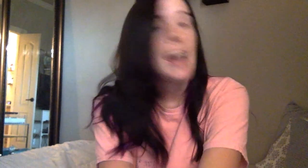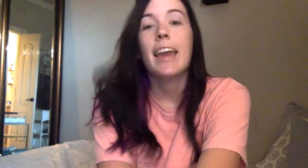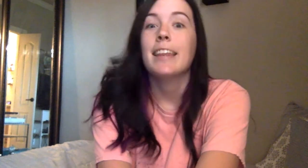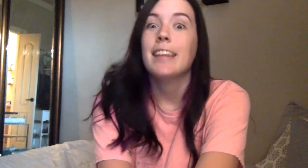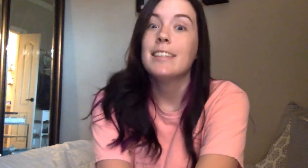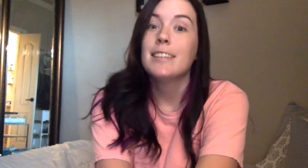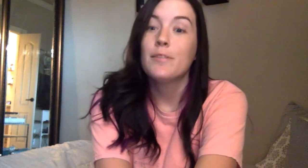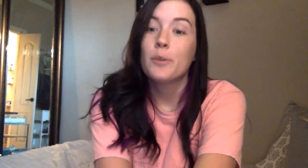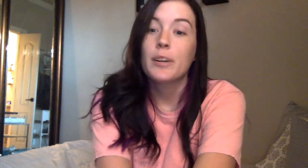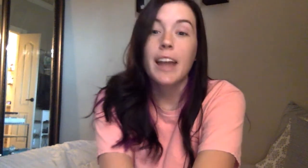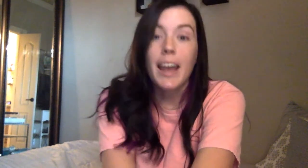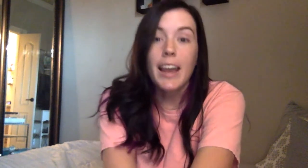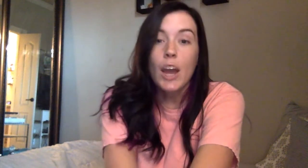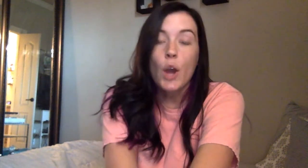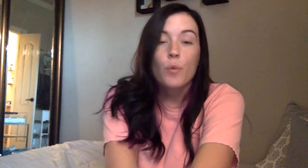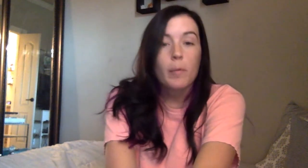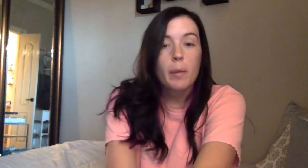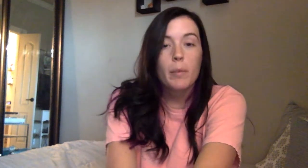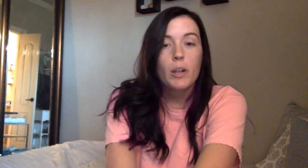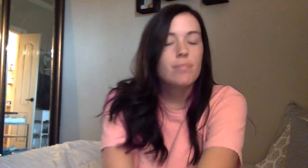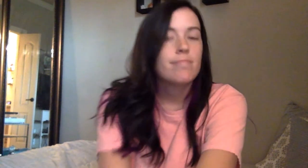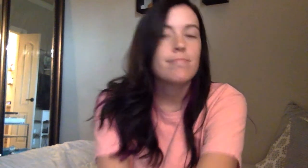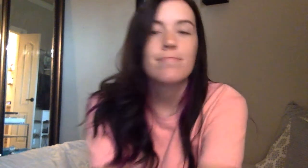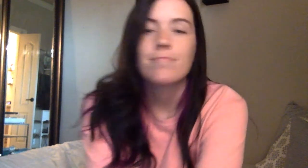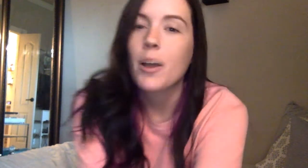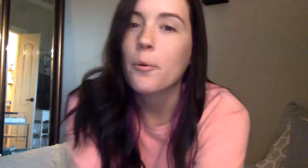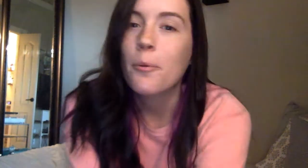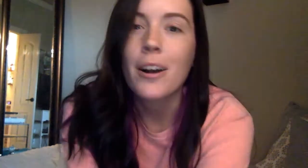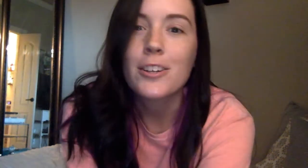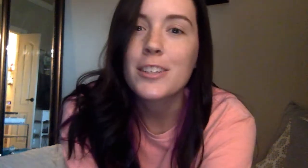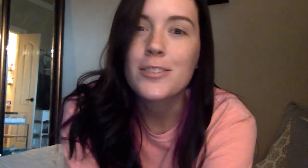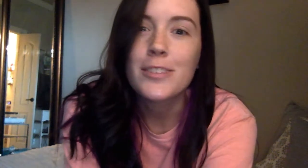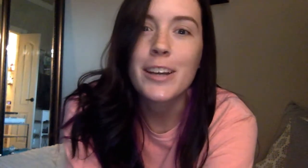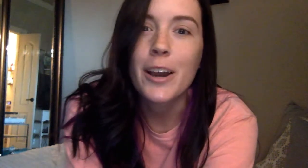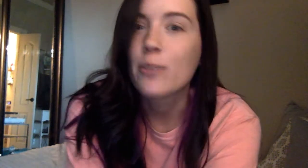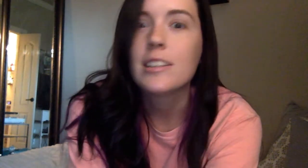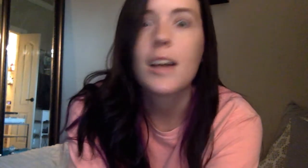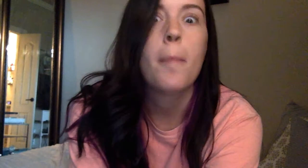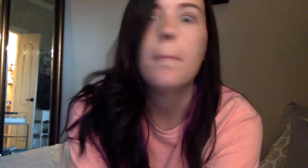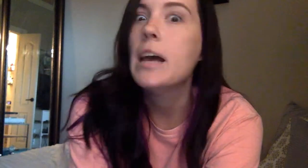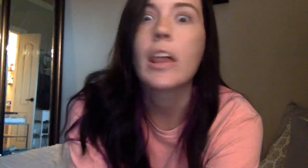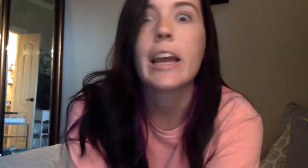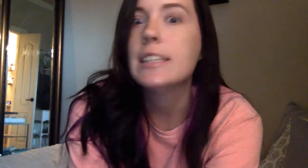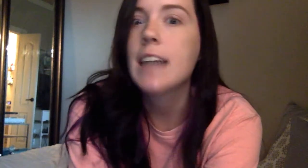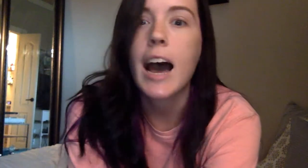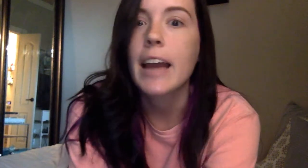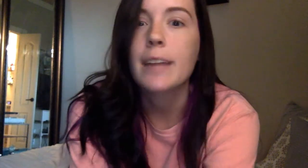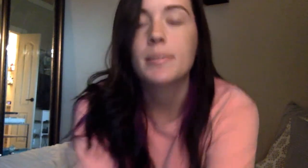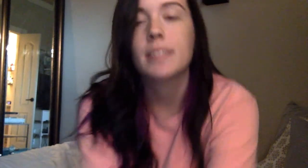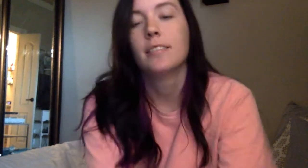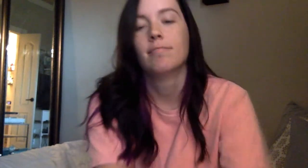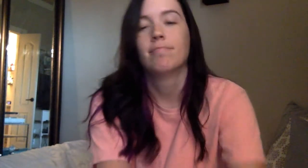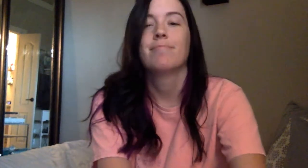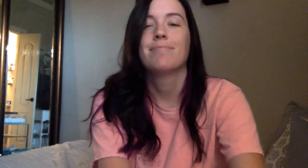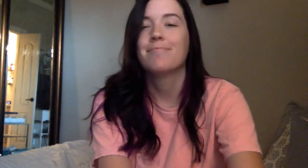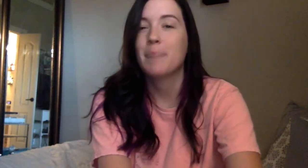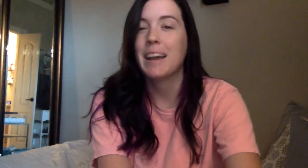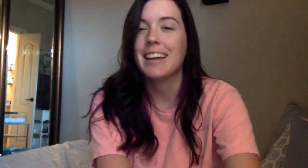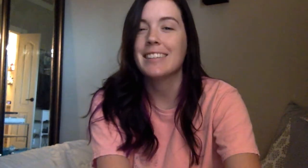And that's it for today. Remember, watch these videos a million times. Bye, guys.